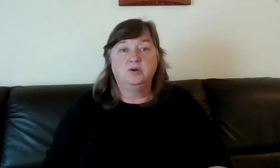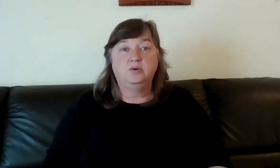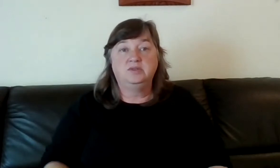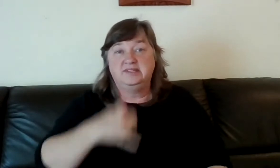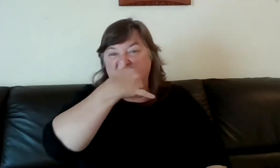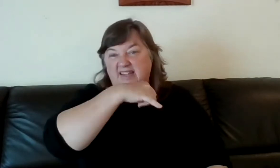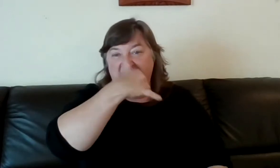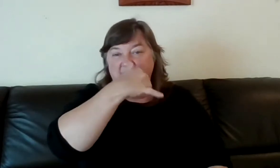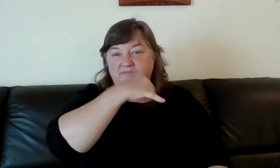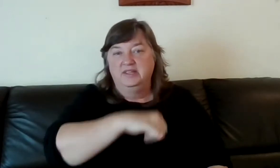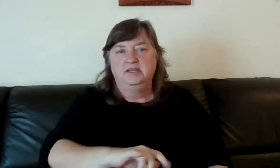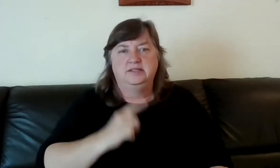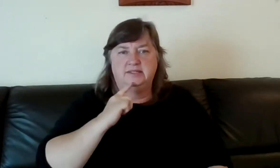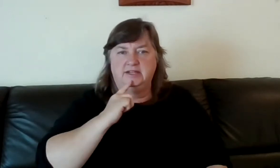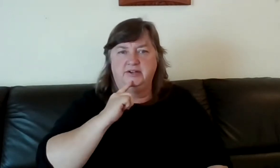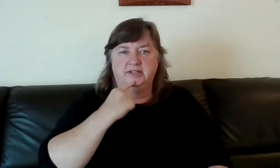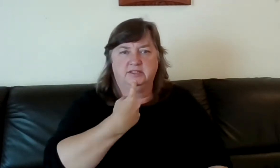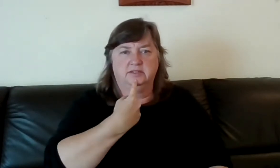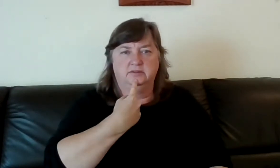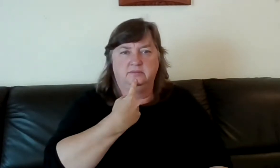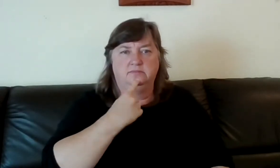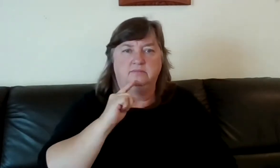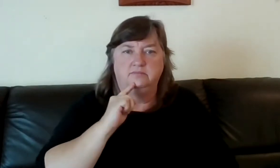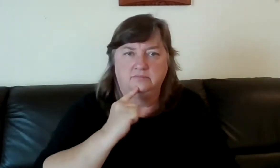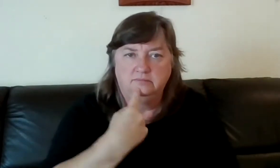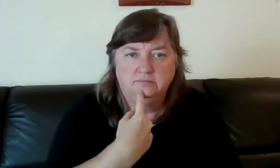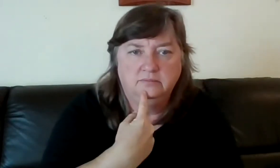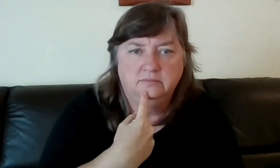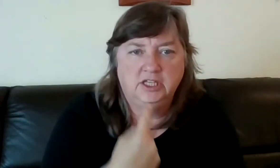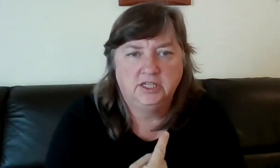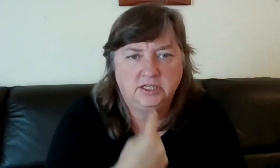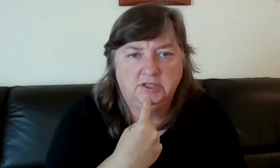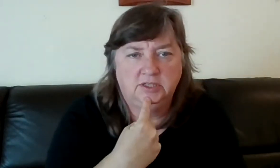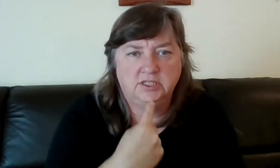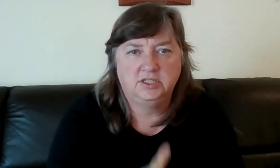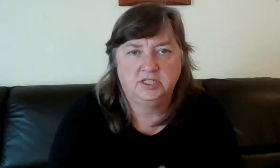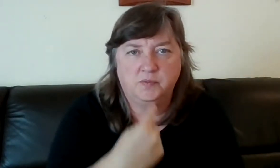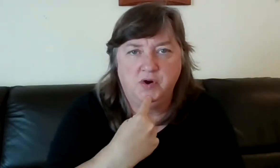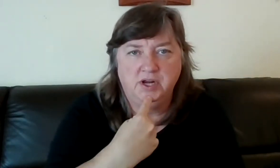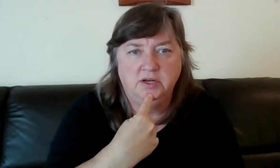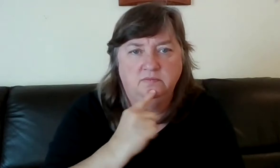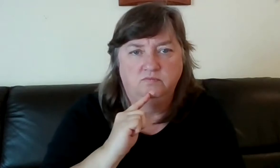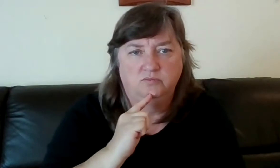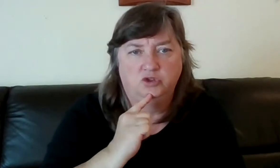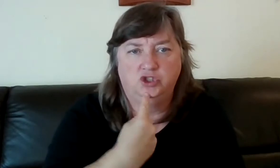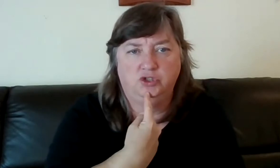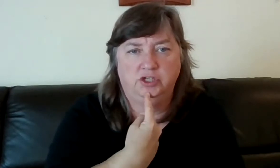So silly, serious. Get the, this is disappointed,